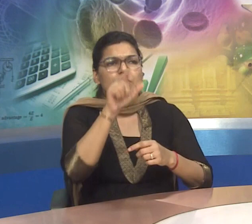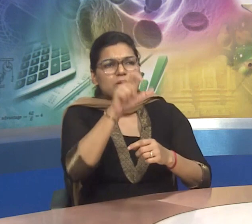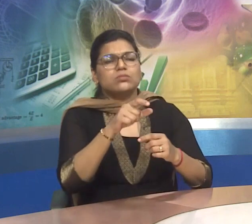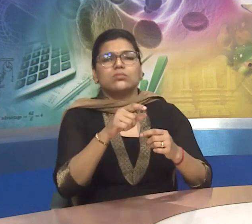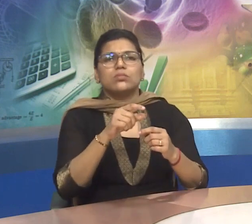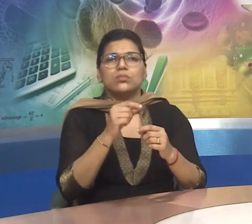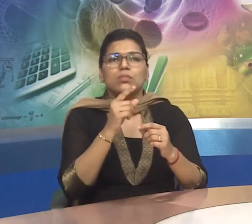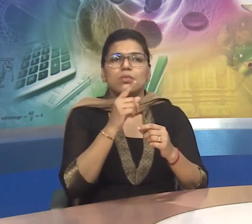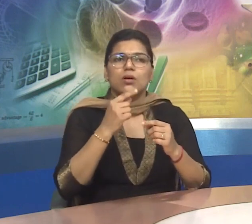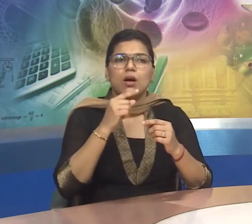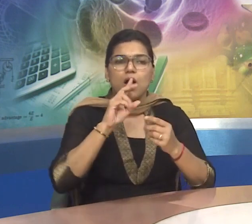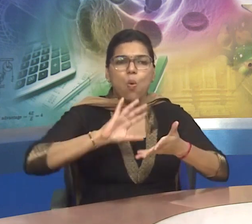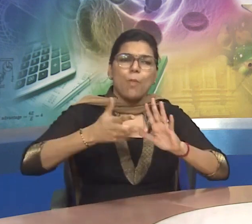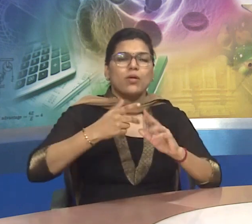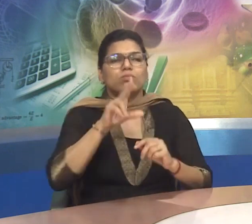This word is speech.